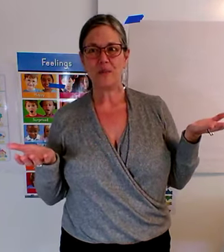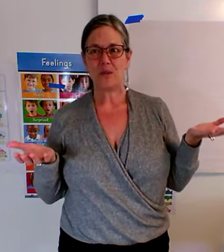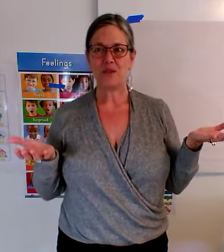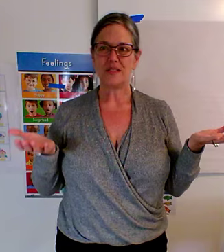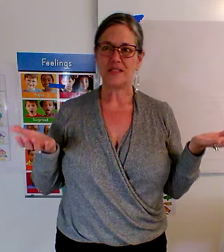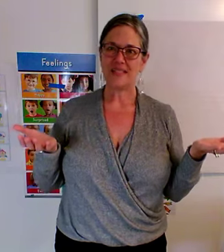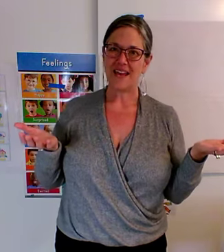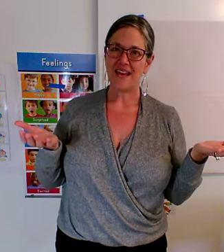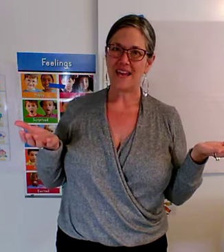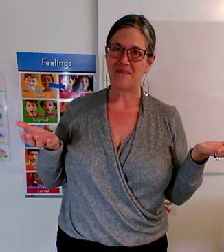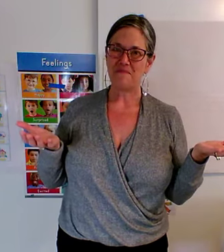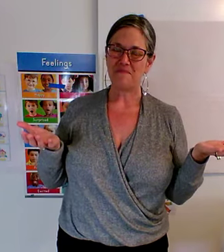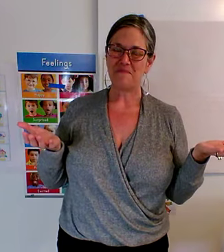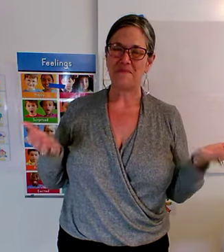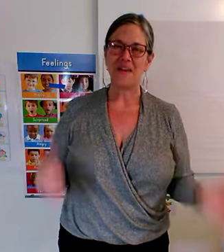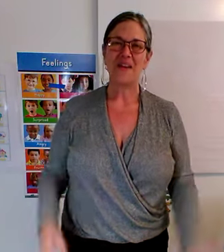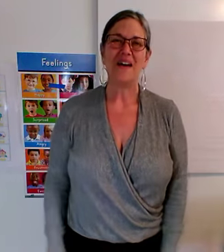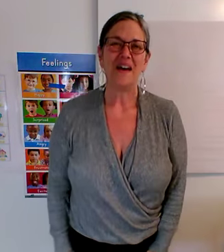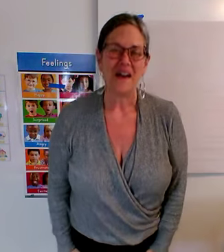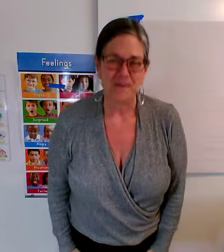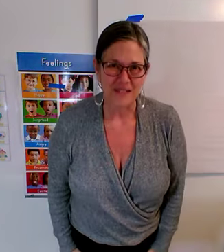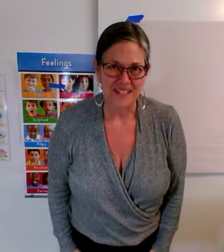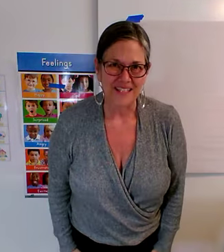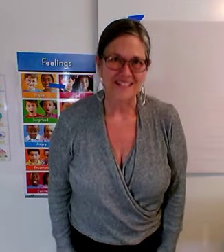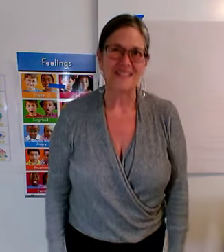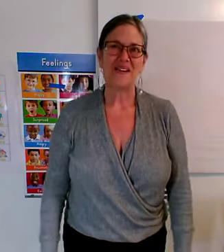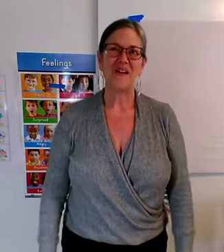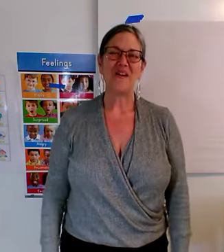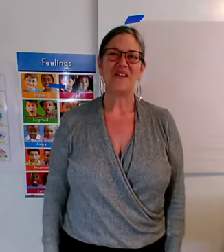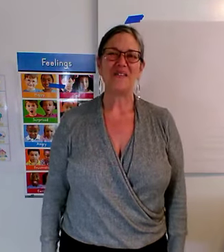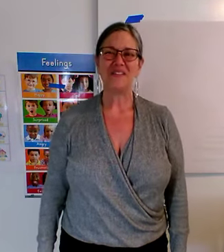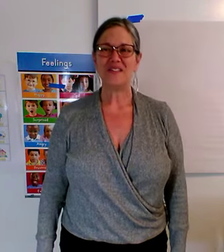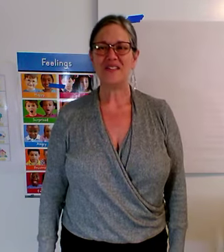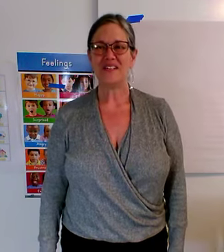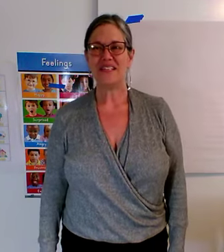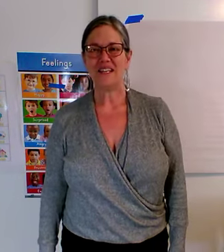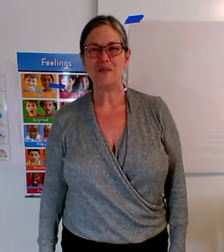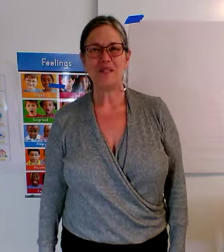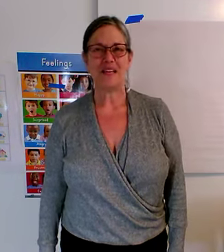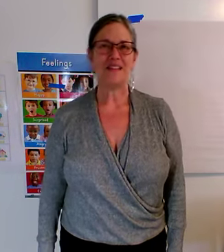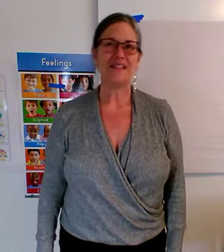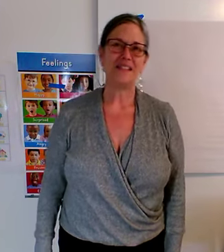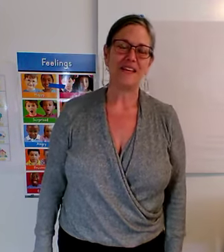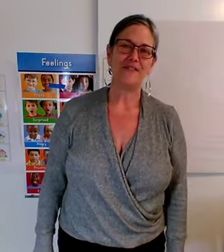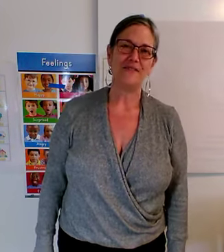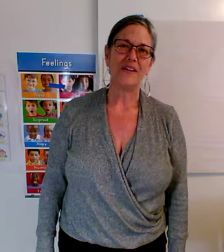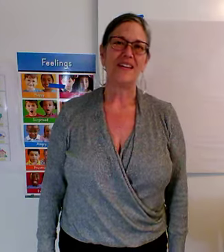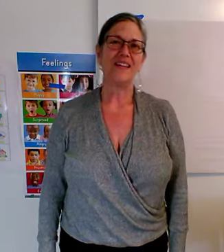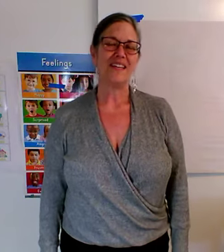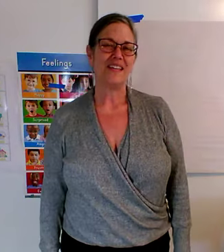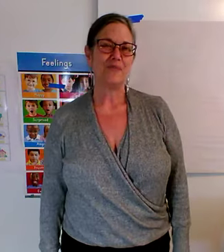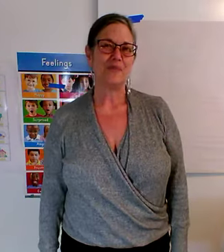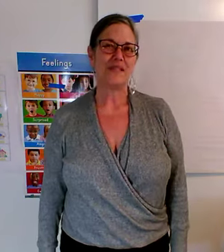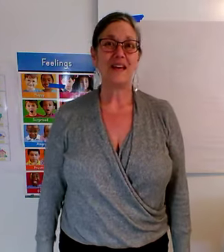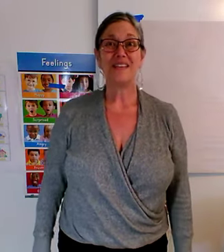person's name? A police officer keeps us safe, keeps us